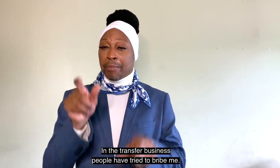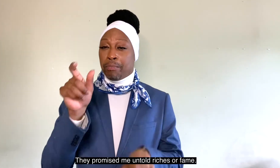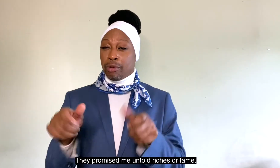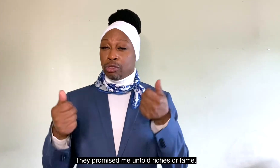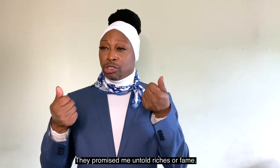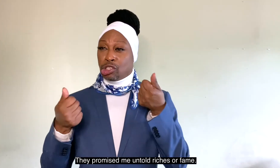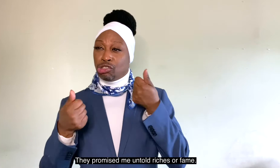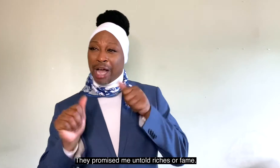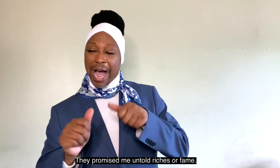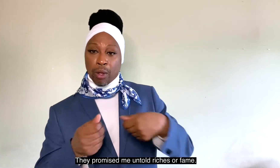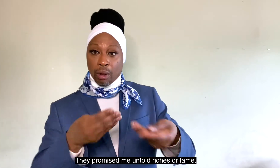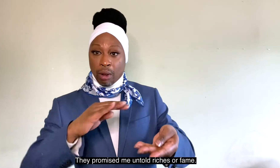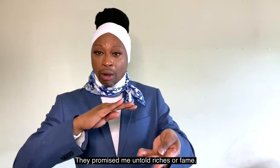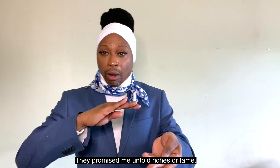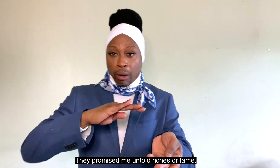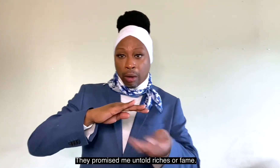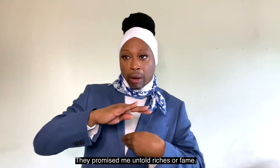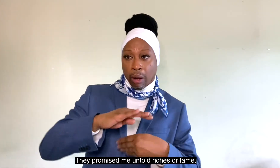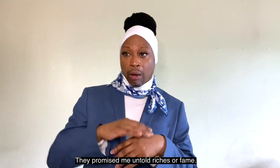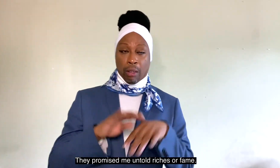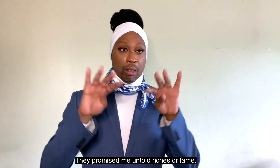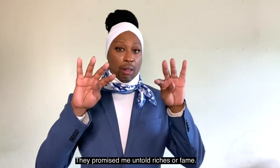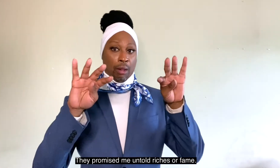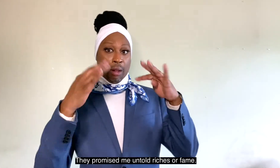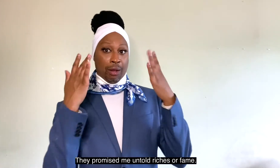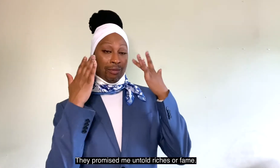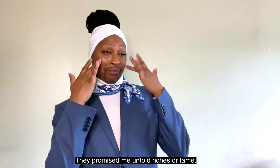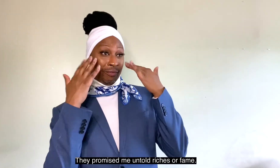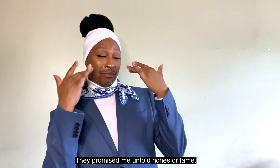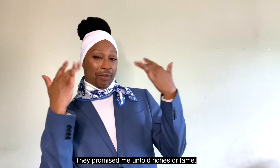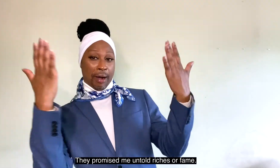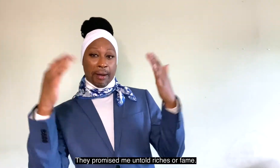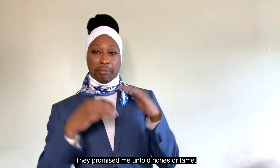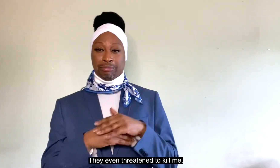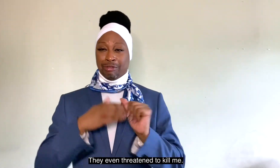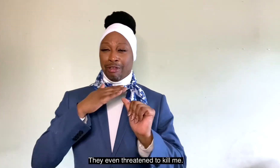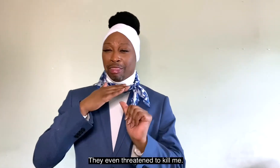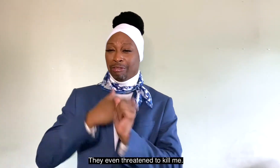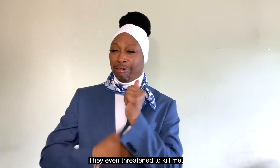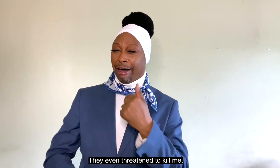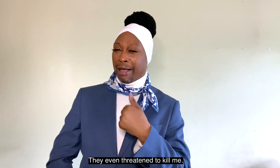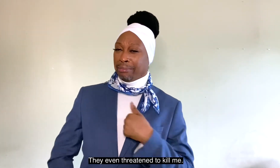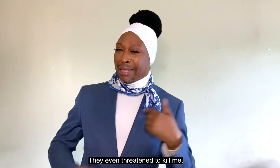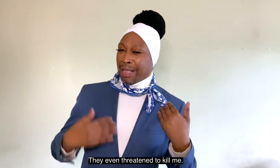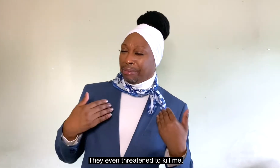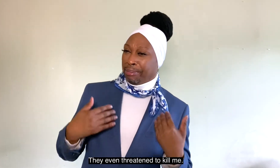They promise me untold riches or fame. They even threaten to kill me.